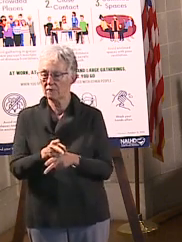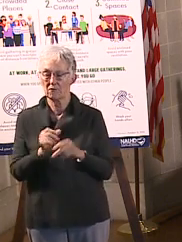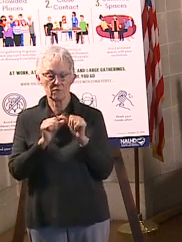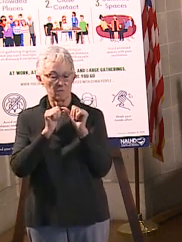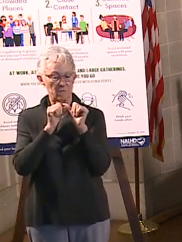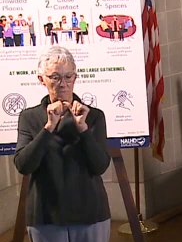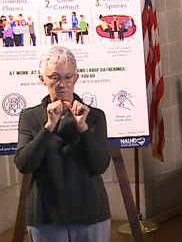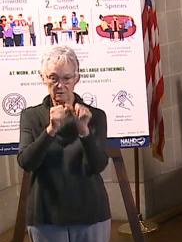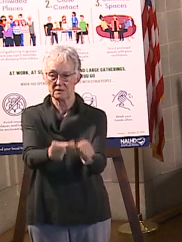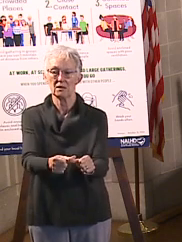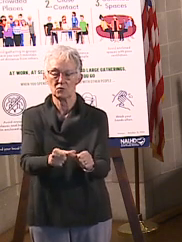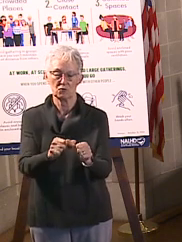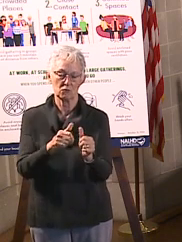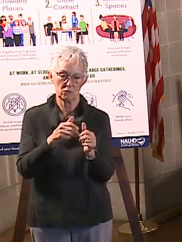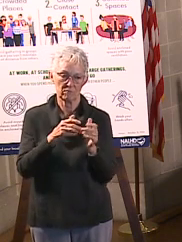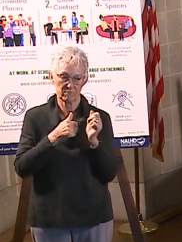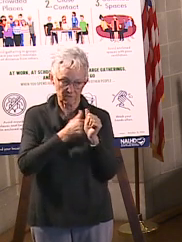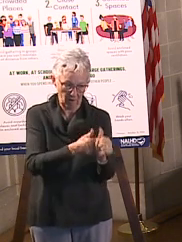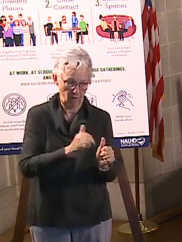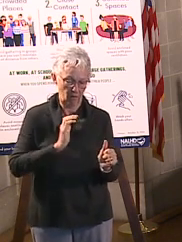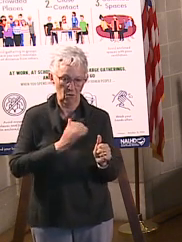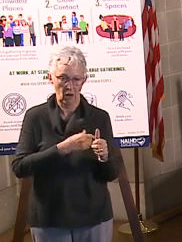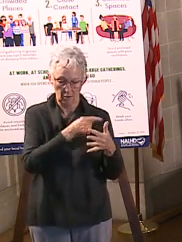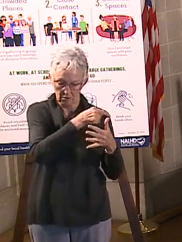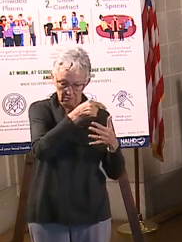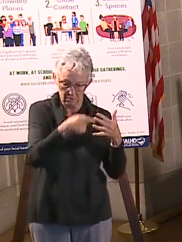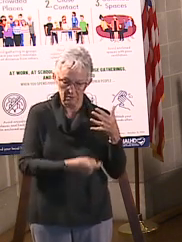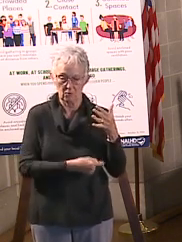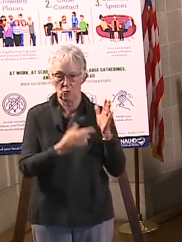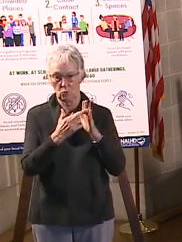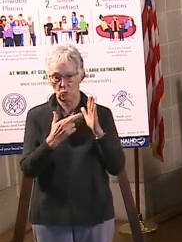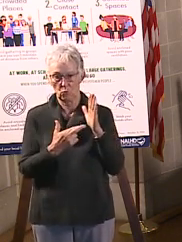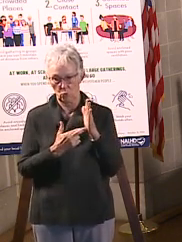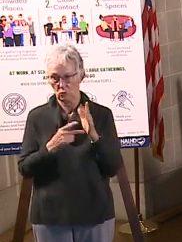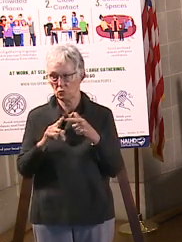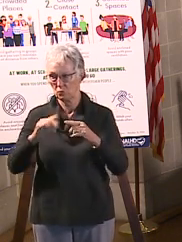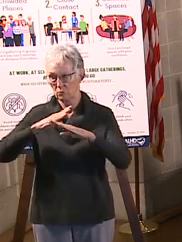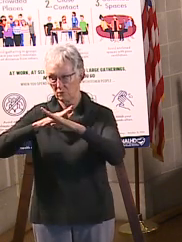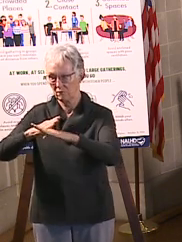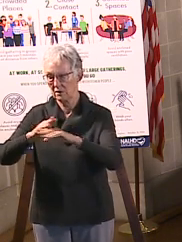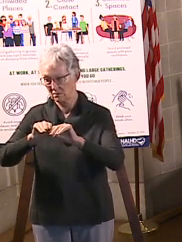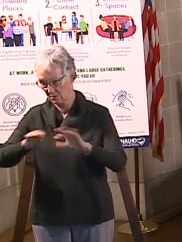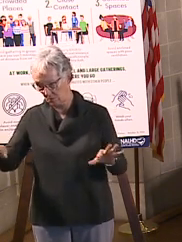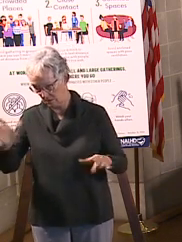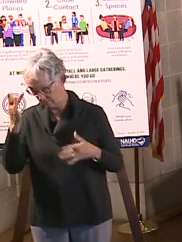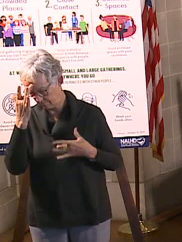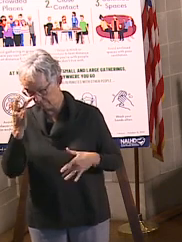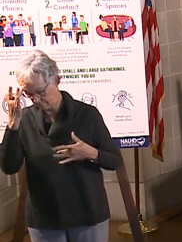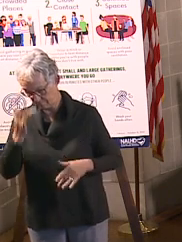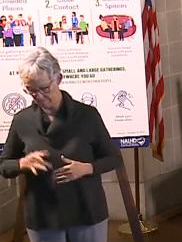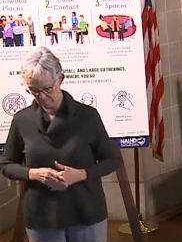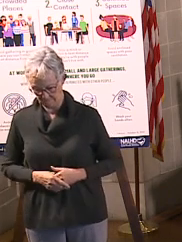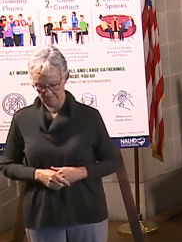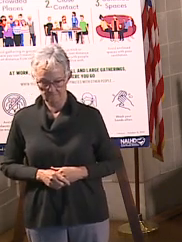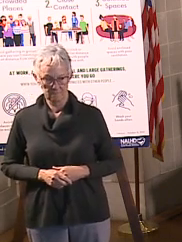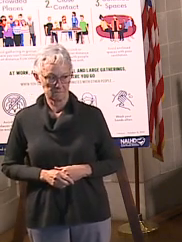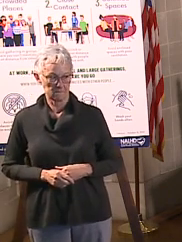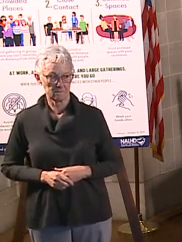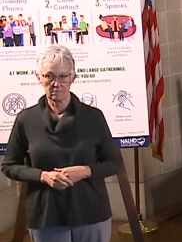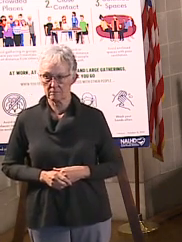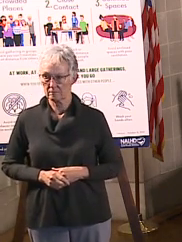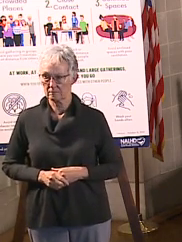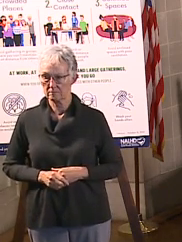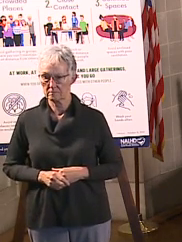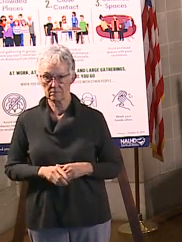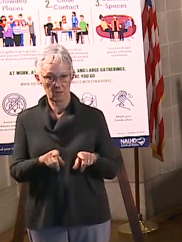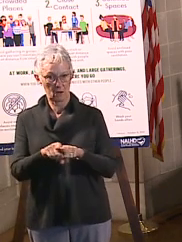rules, use the tools we've been given, slow down the spread of the virus. All right. So, and then